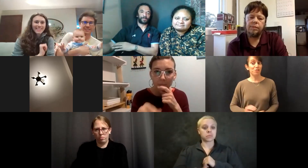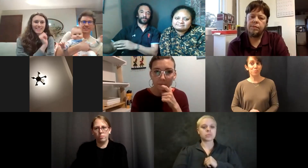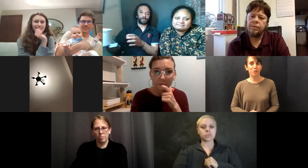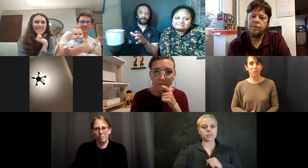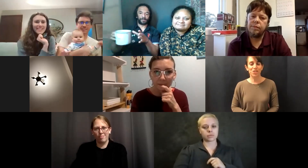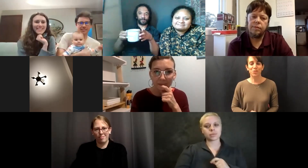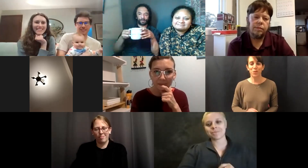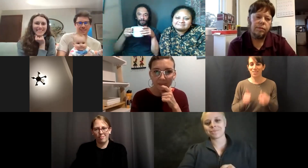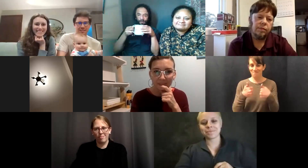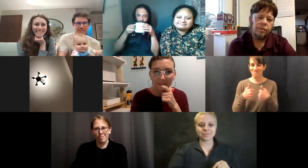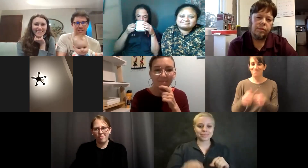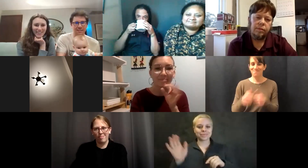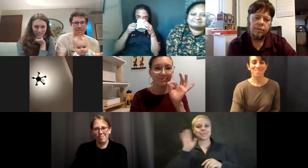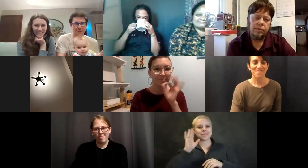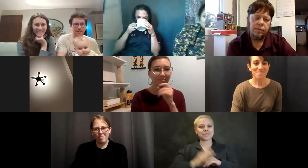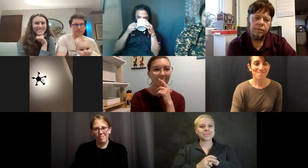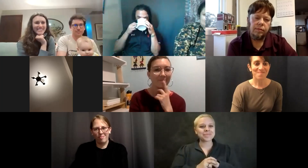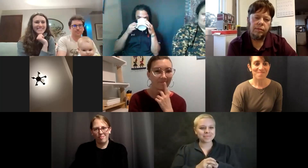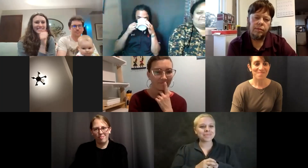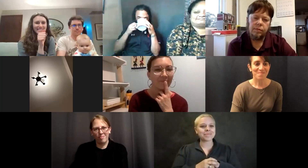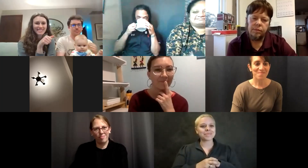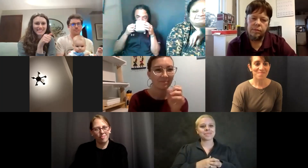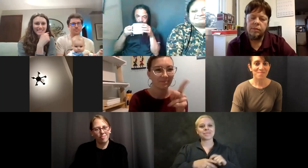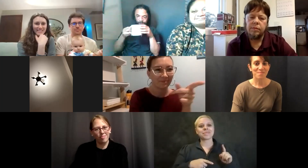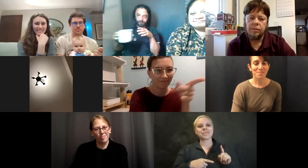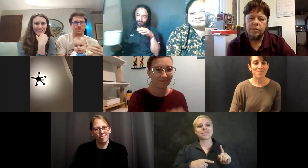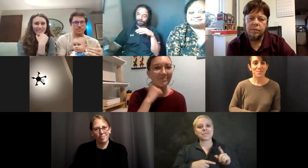have an interpreter switch as well. Go